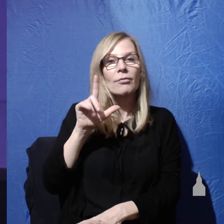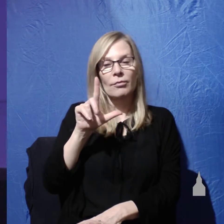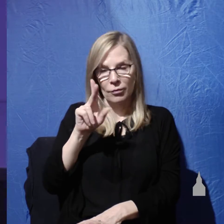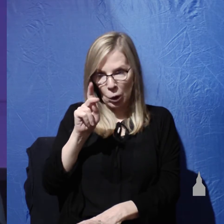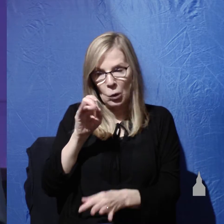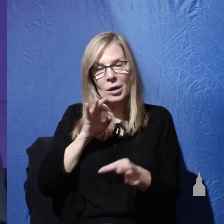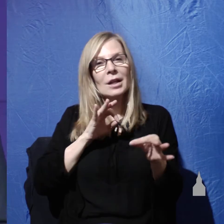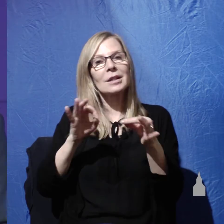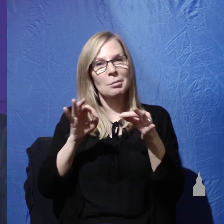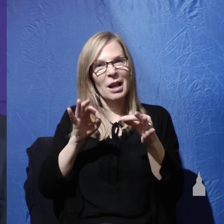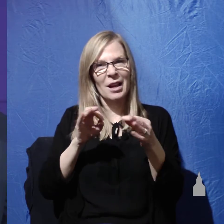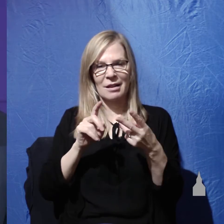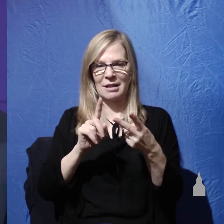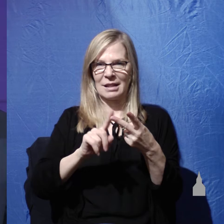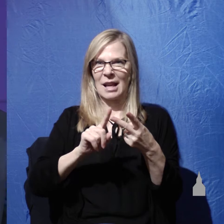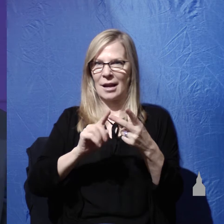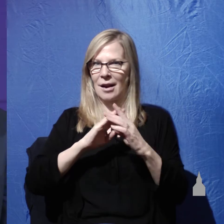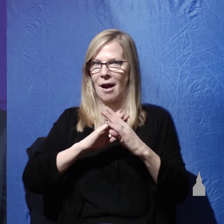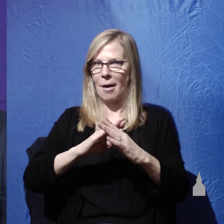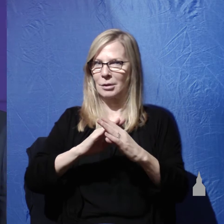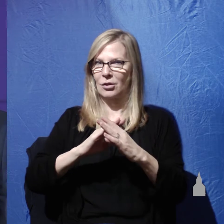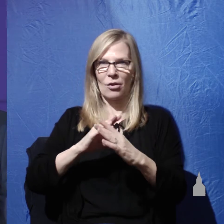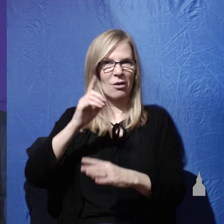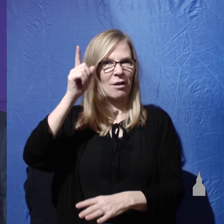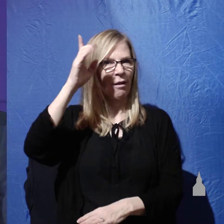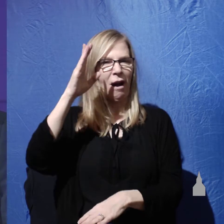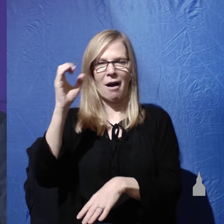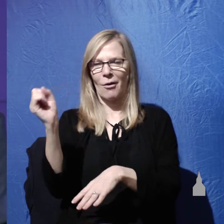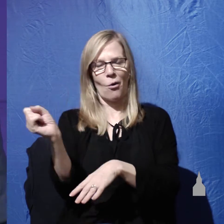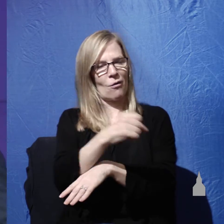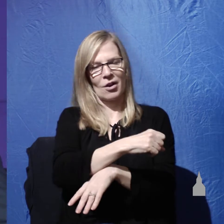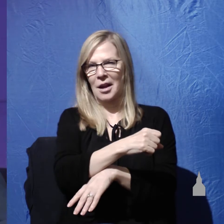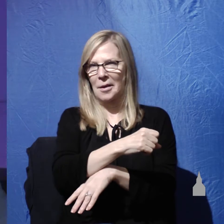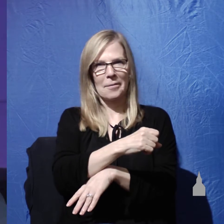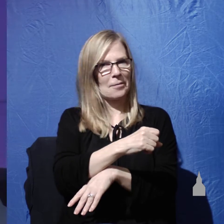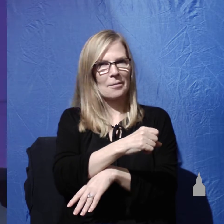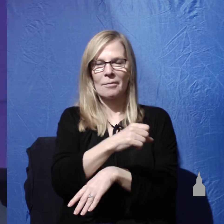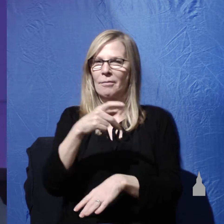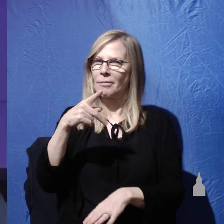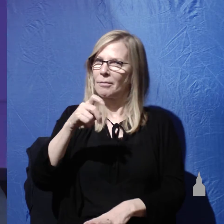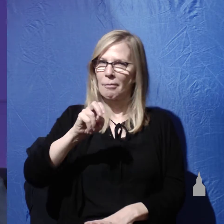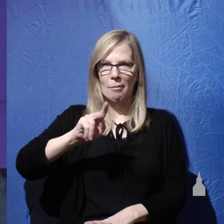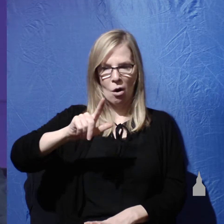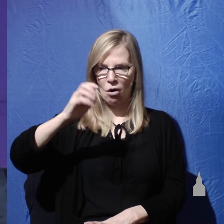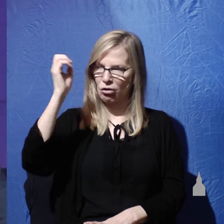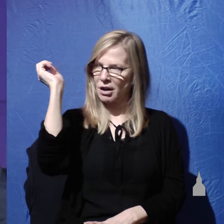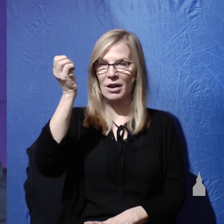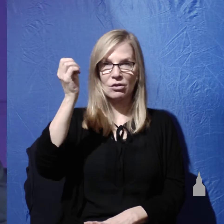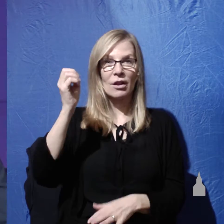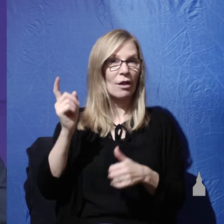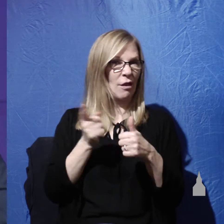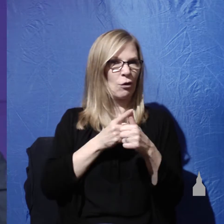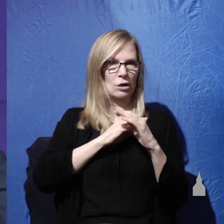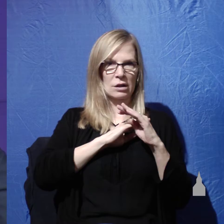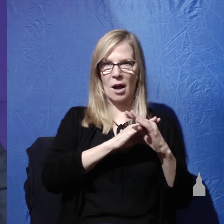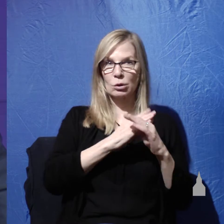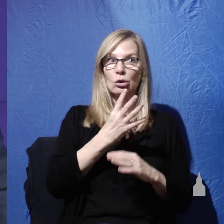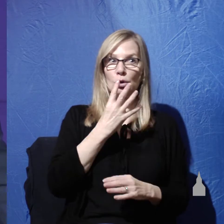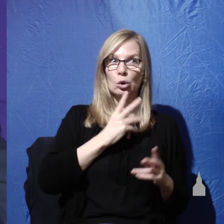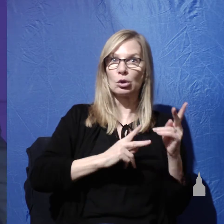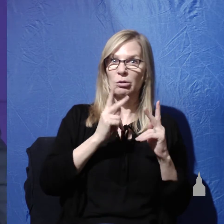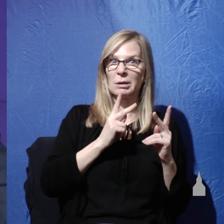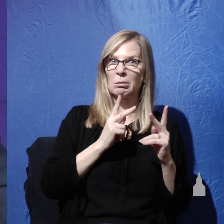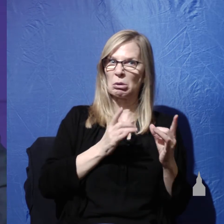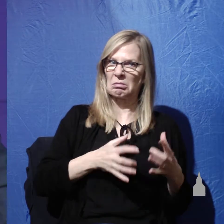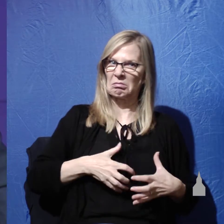to tell us about a second obstacle that God overcame in Paul's efforts to evangelize the people of Rome. The first obstacle was the Jewish